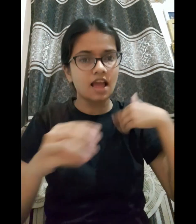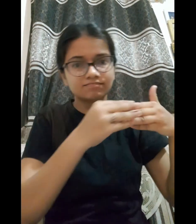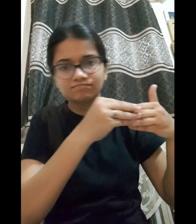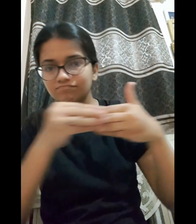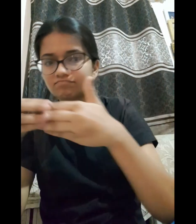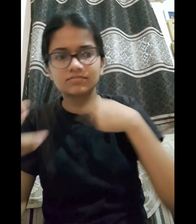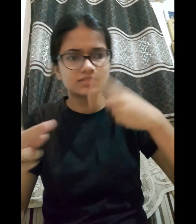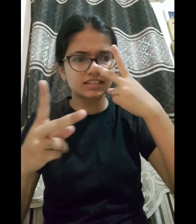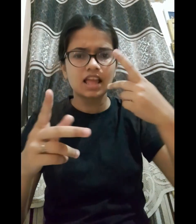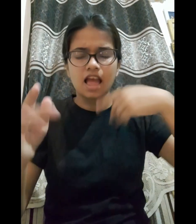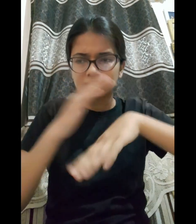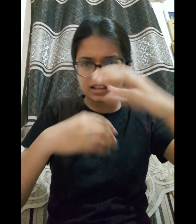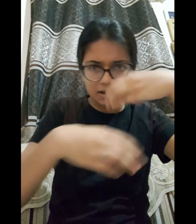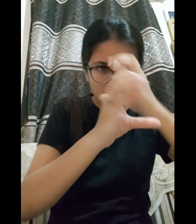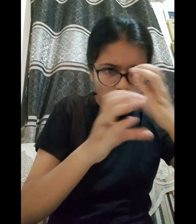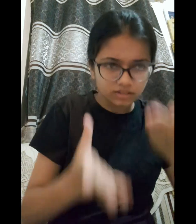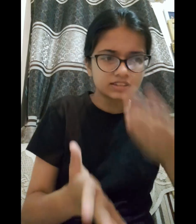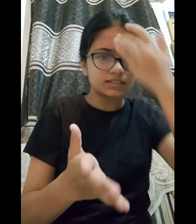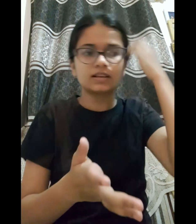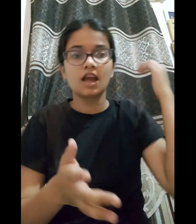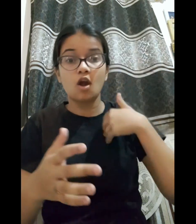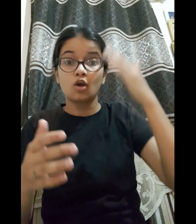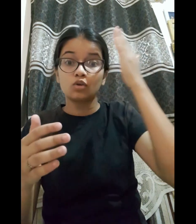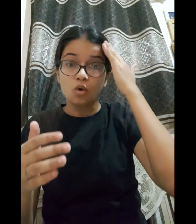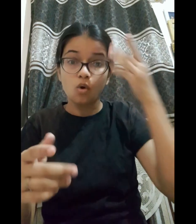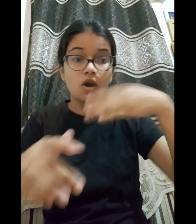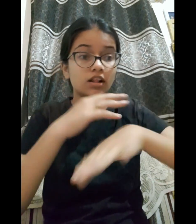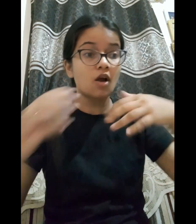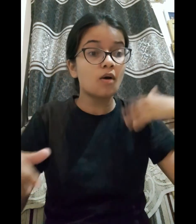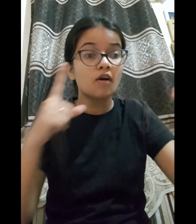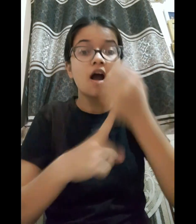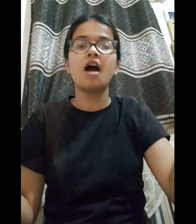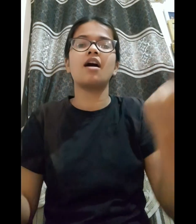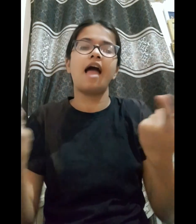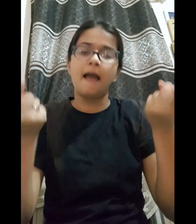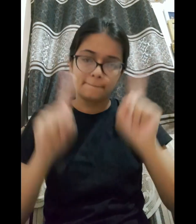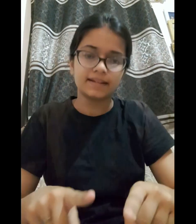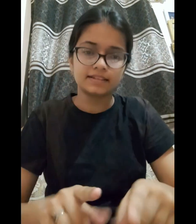the pathology, and now we know what we do once this happens.